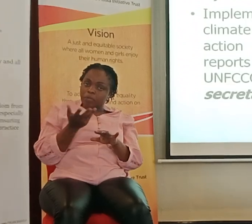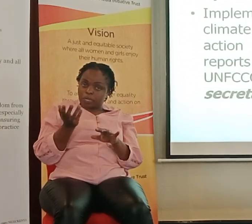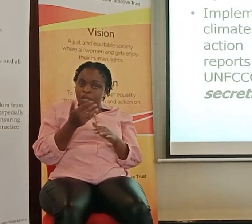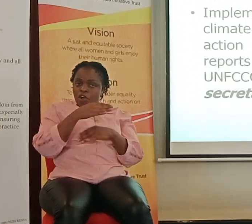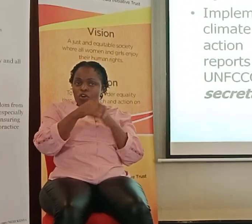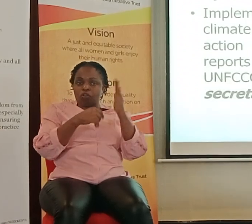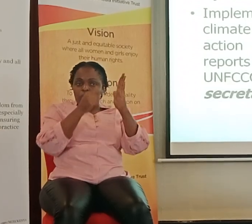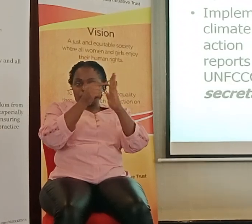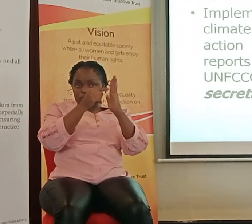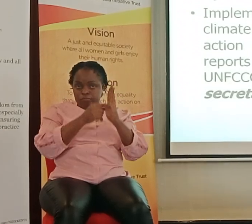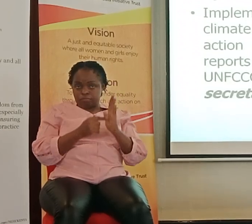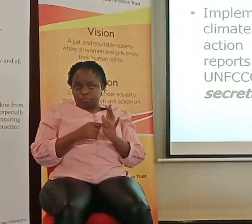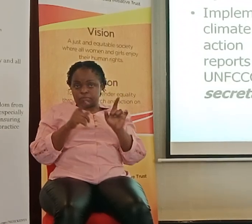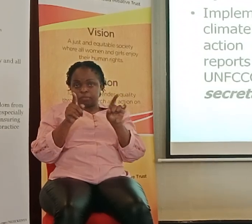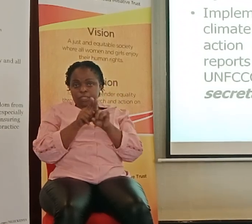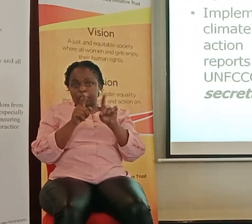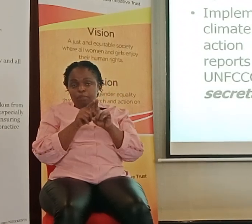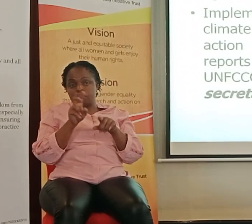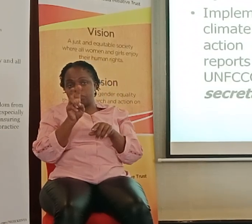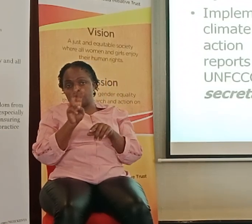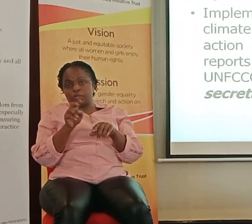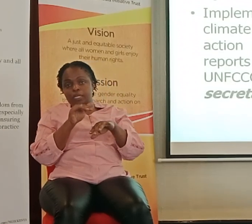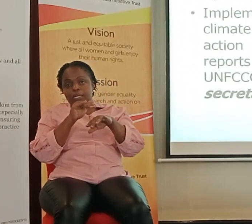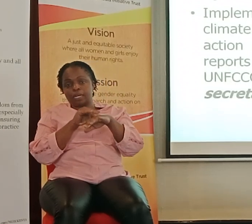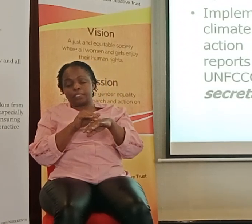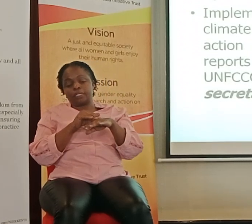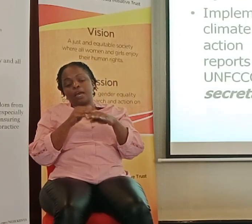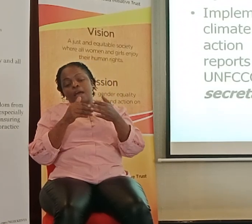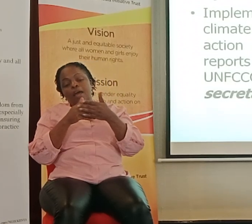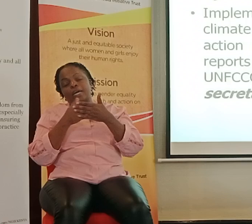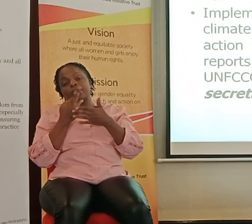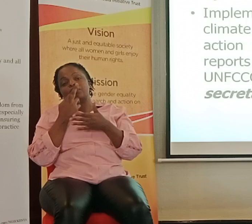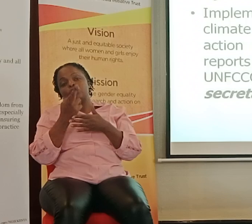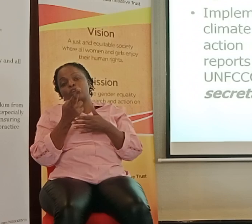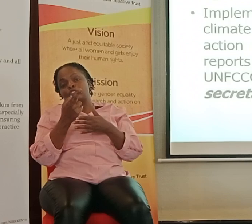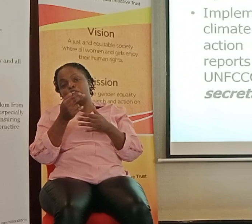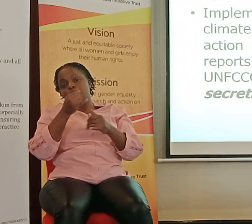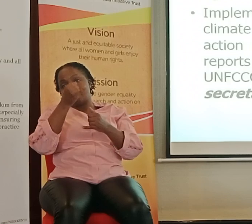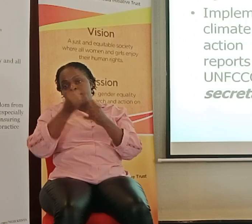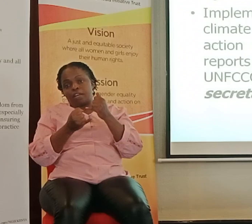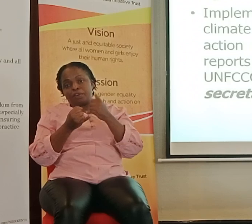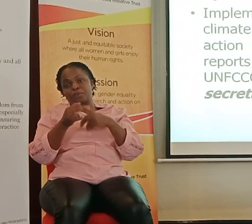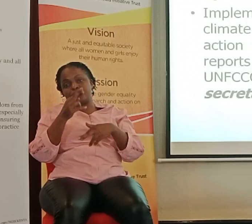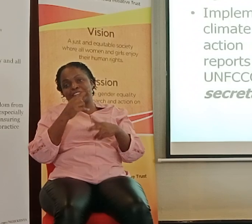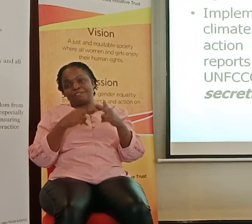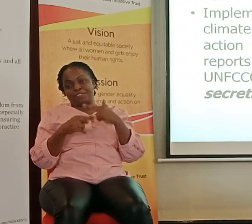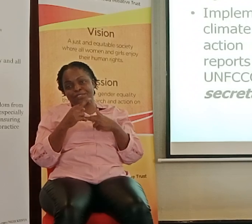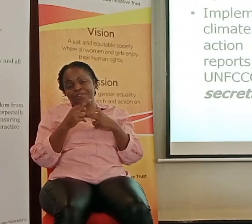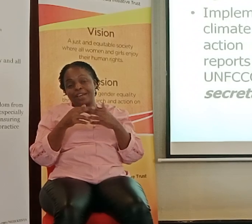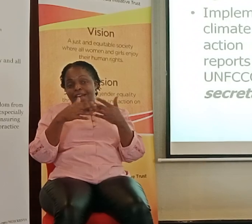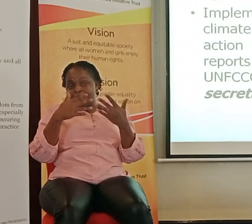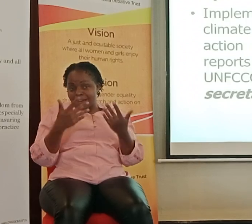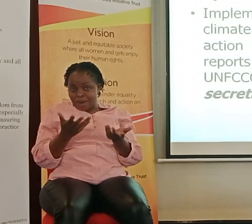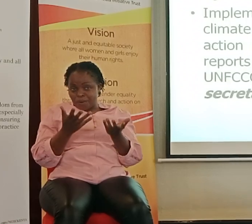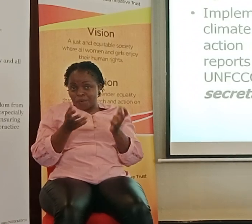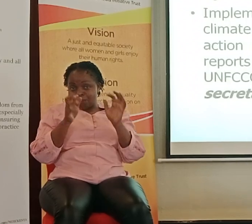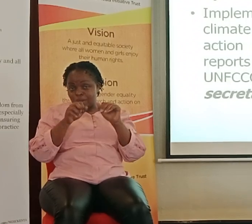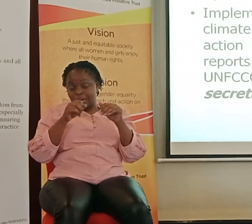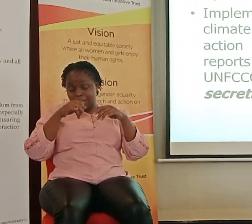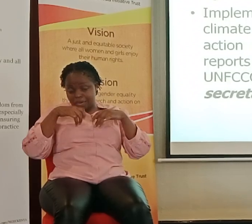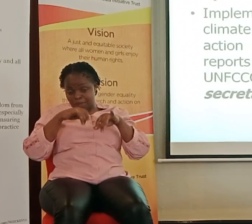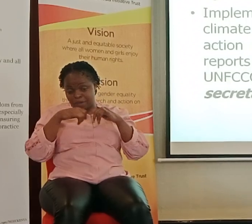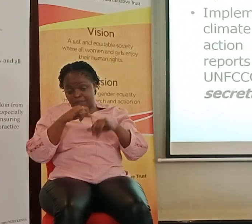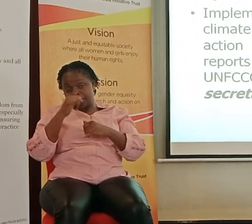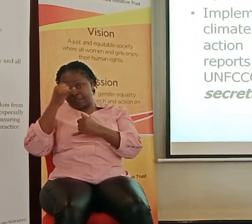and then looking at the outcome of the final review of how we did in terms of implementing the